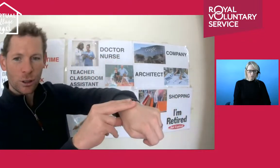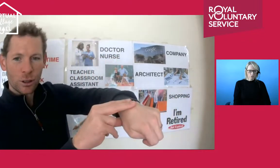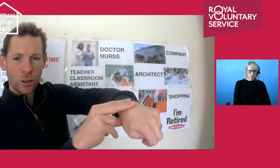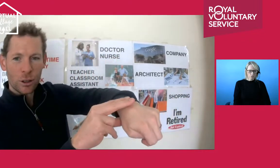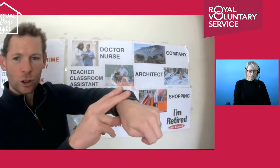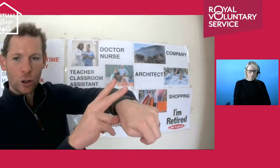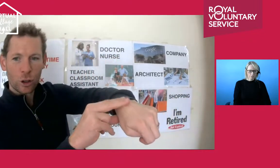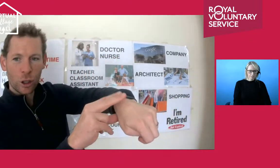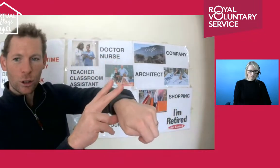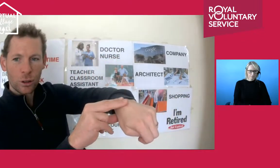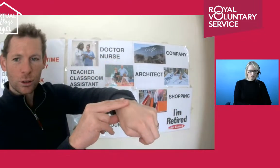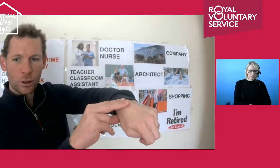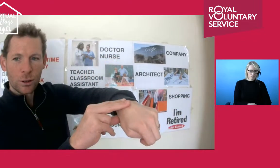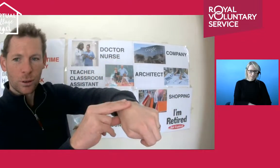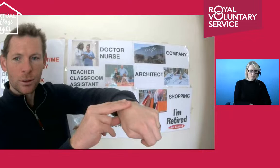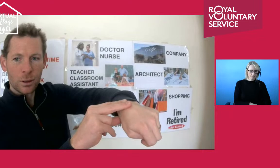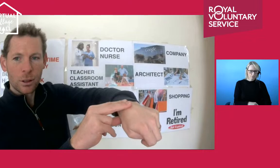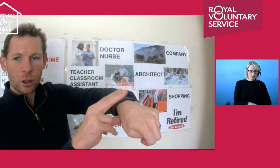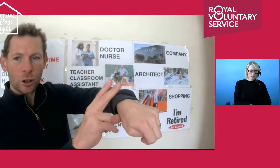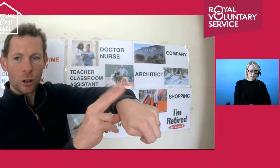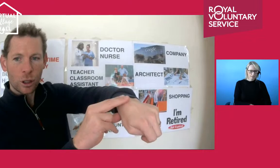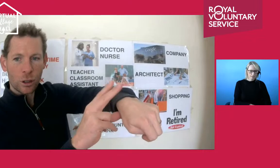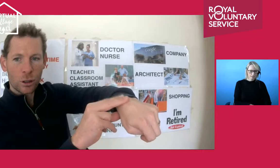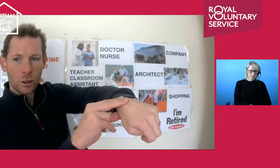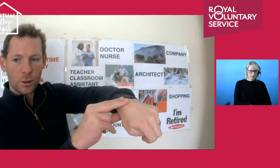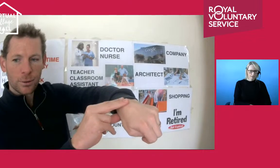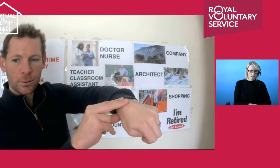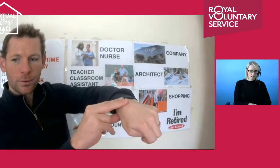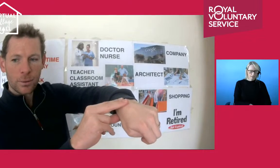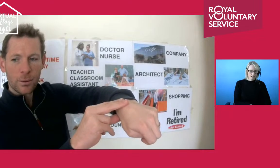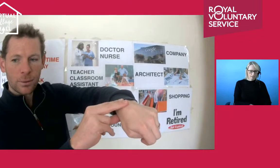Okay, so doctor, if you can see what I'm doing here.